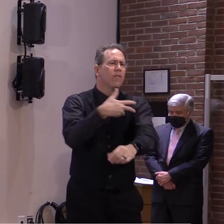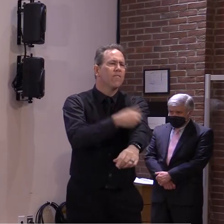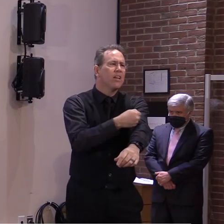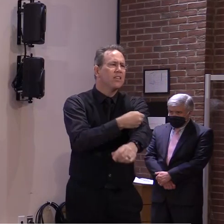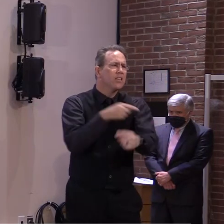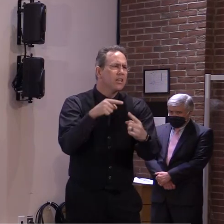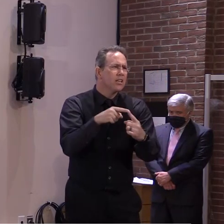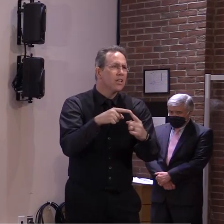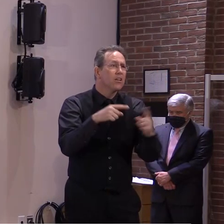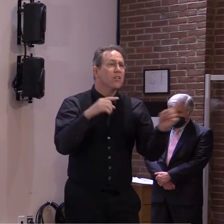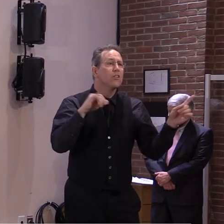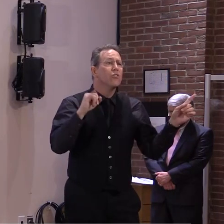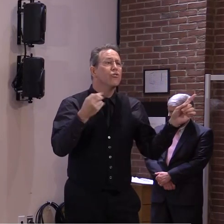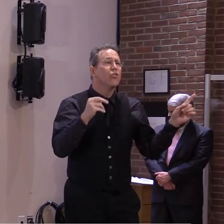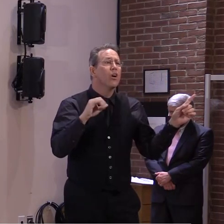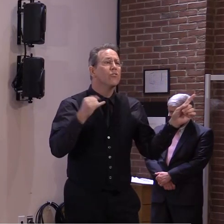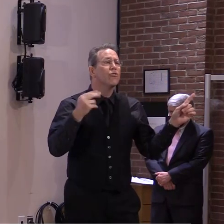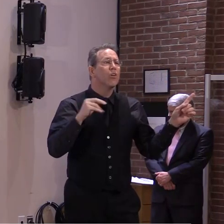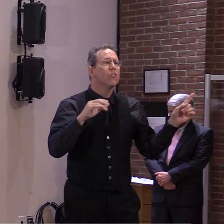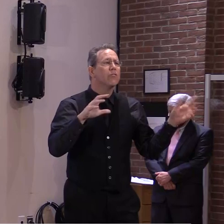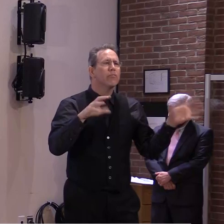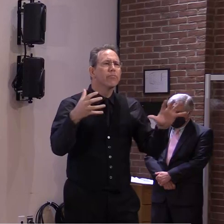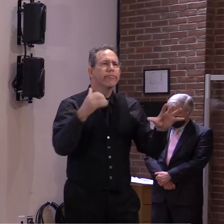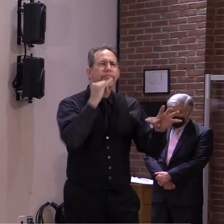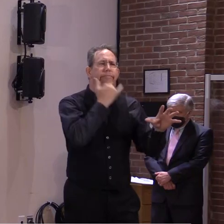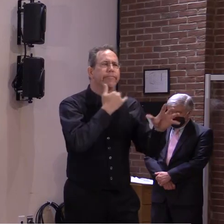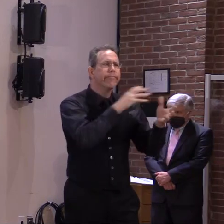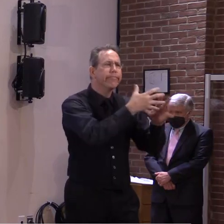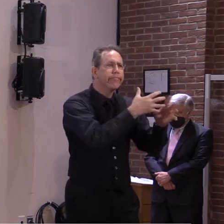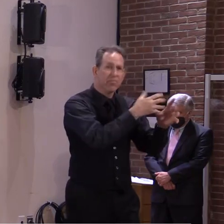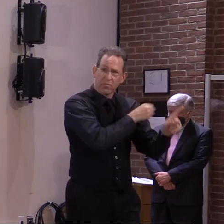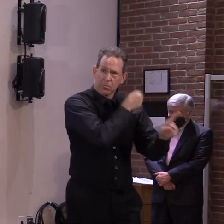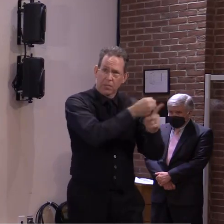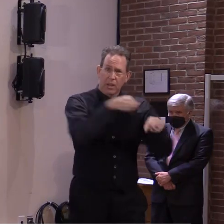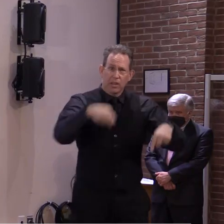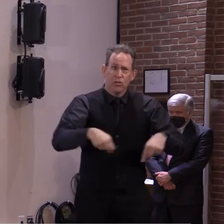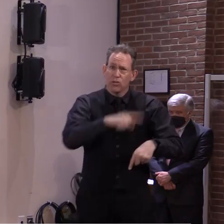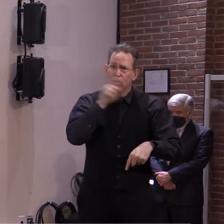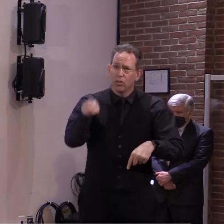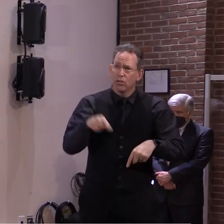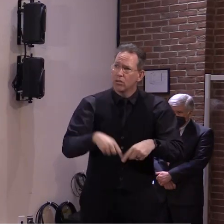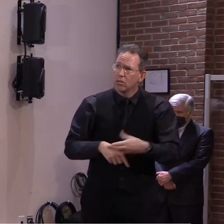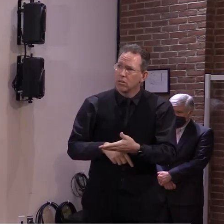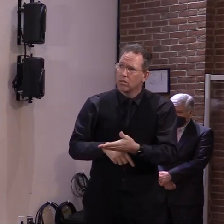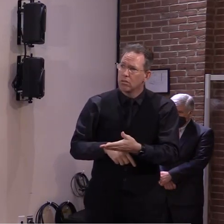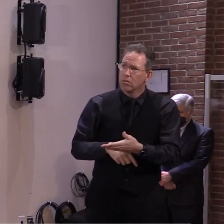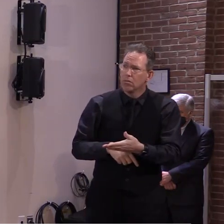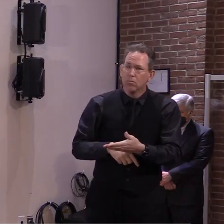were expecting a lot of vaccines from Johnson & Johnson.